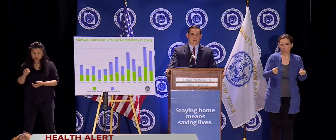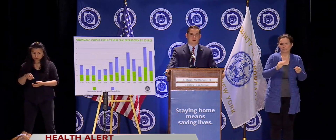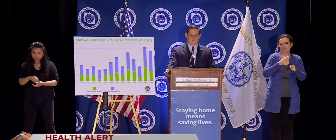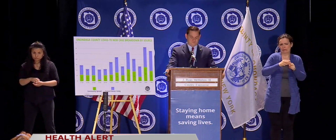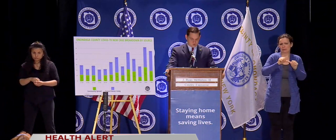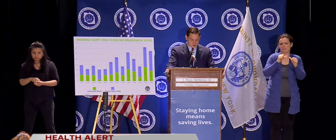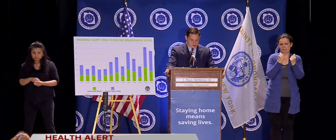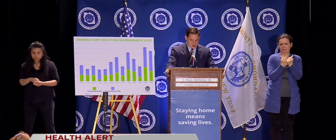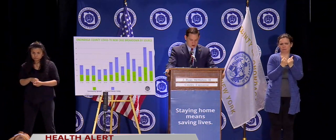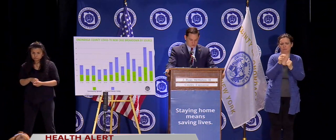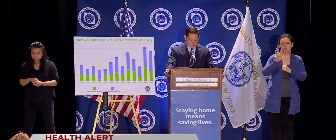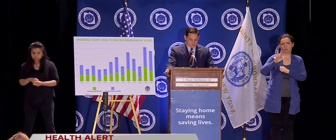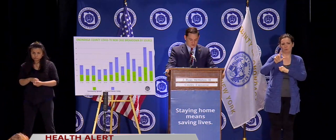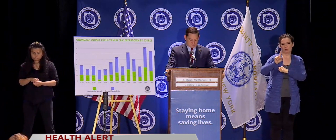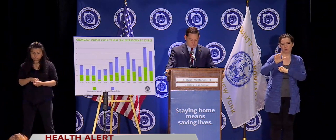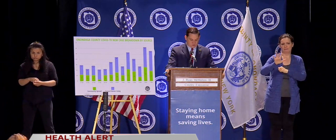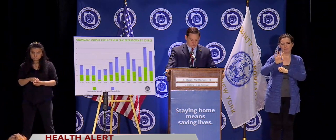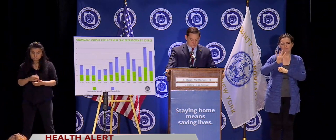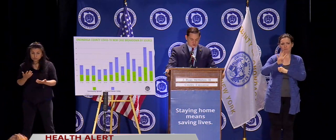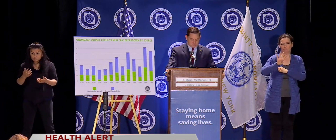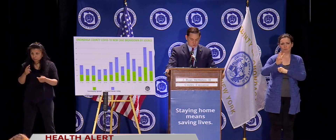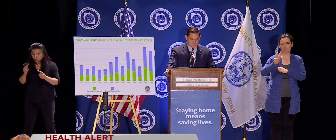in daycare.